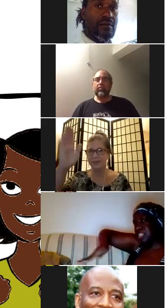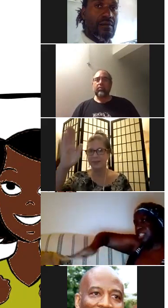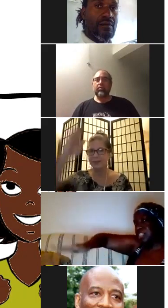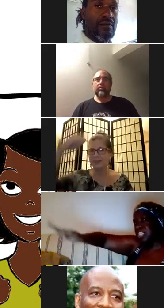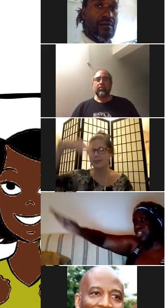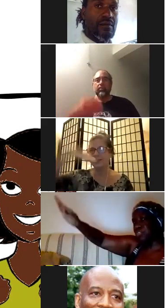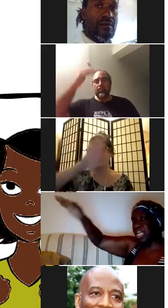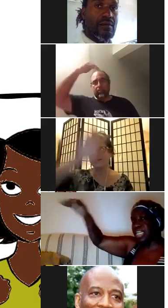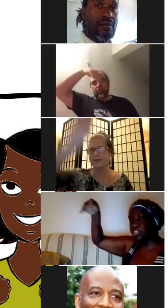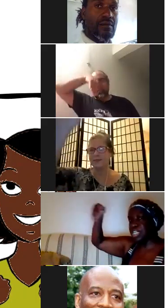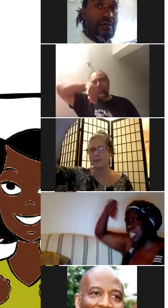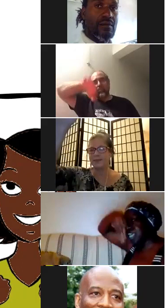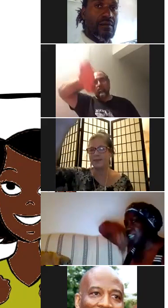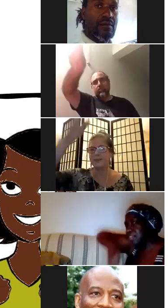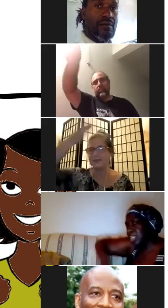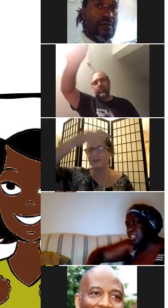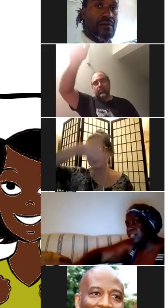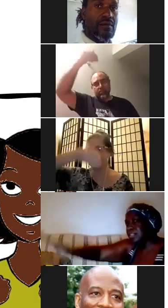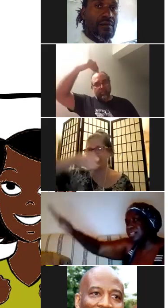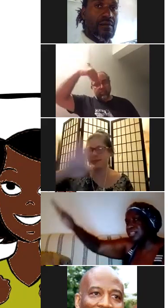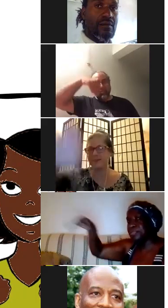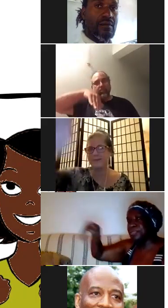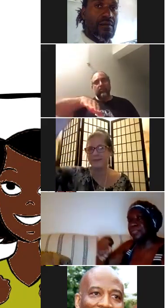elephant. You're just drawing the trunk. Elephant.